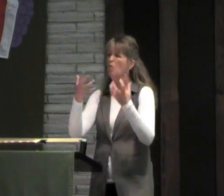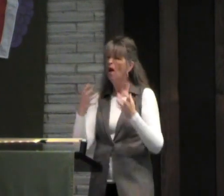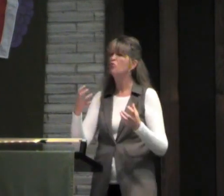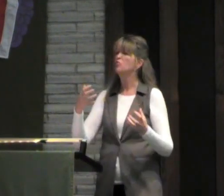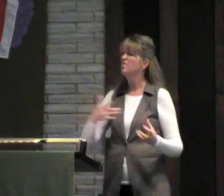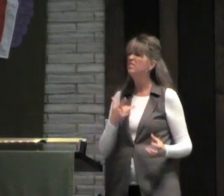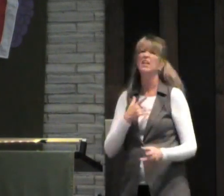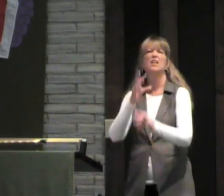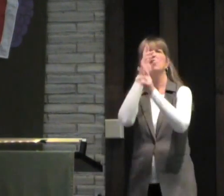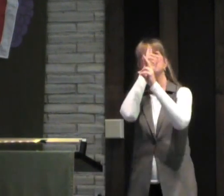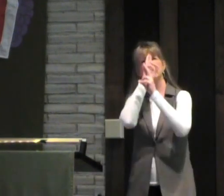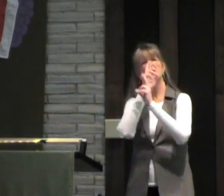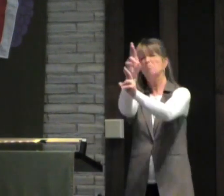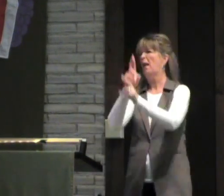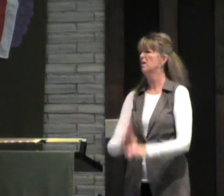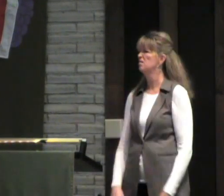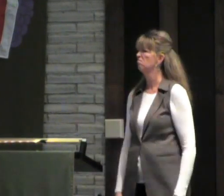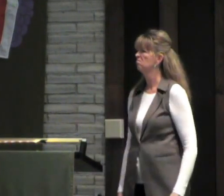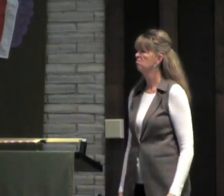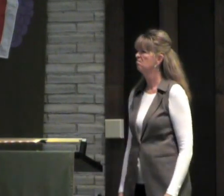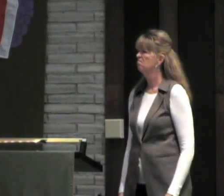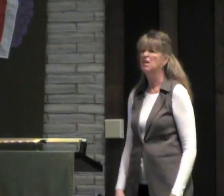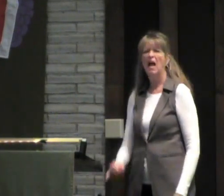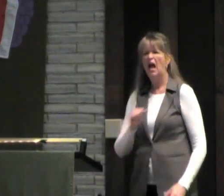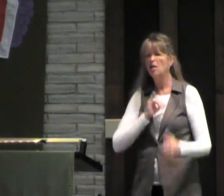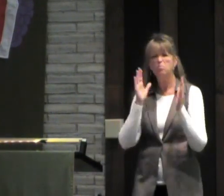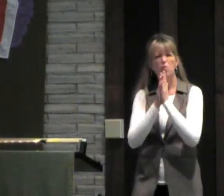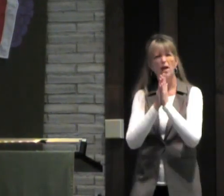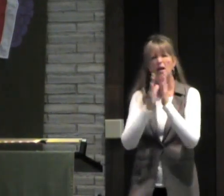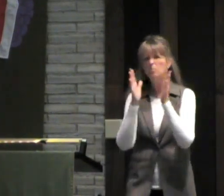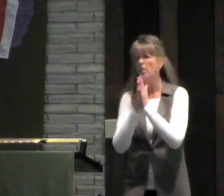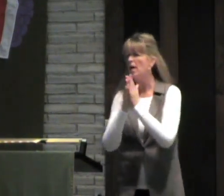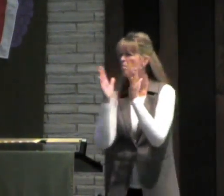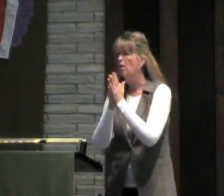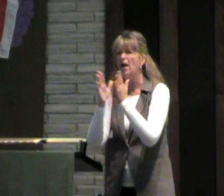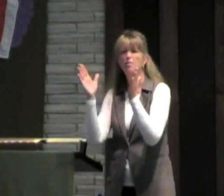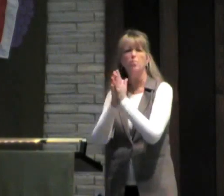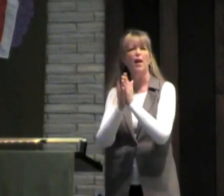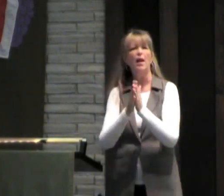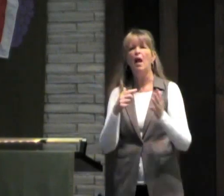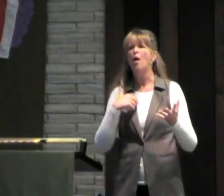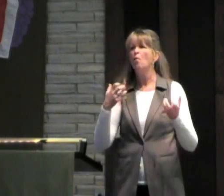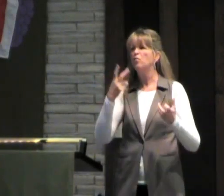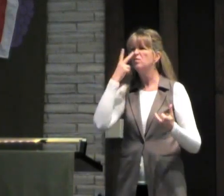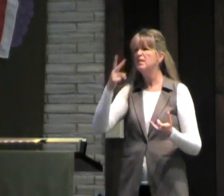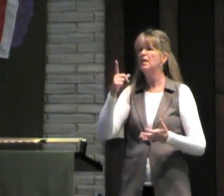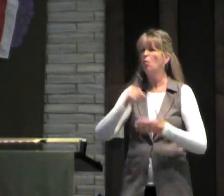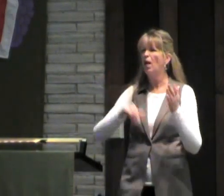respected. I want to be respected for what I do. And I would pray about it.